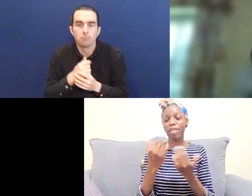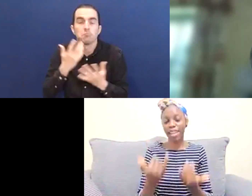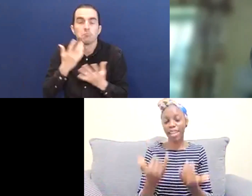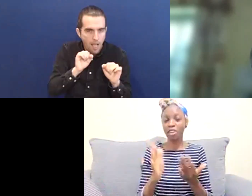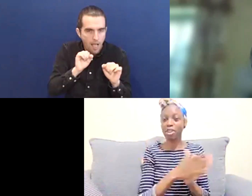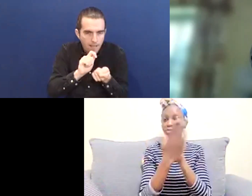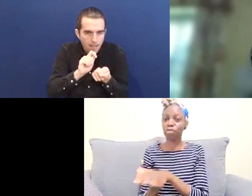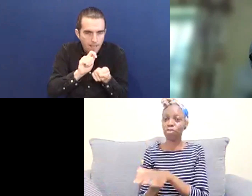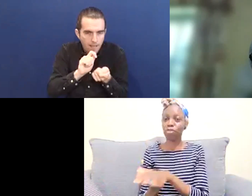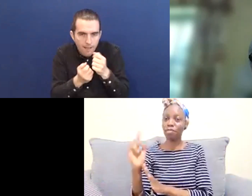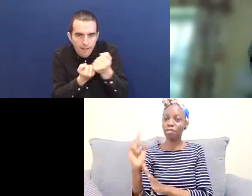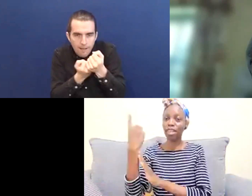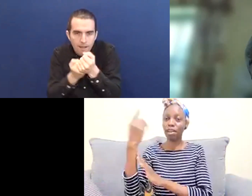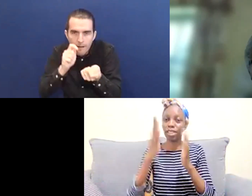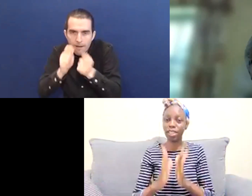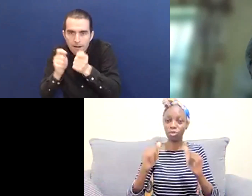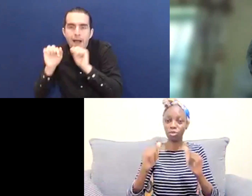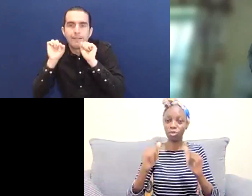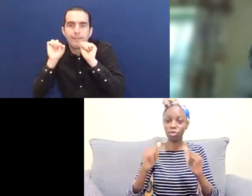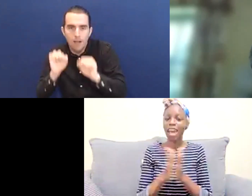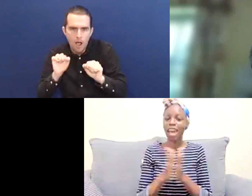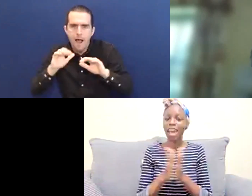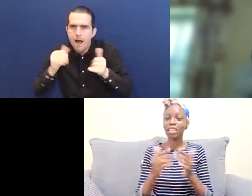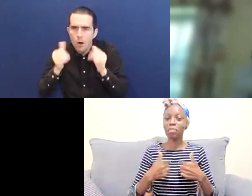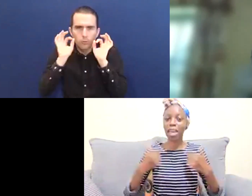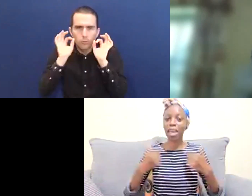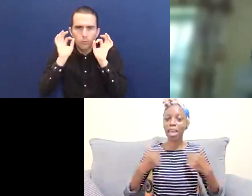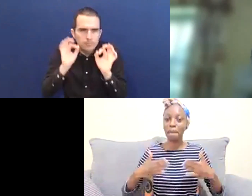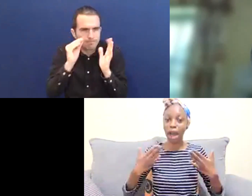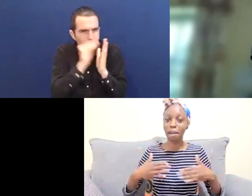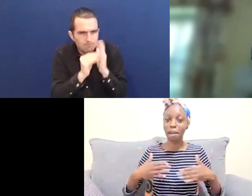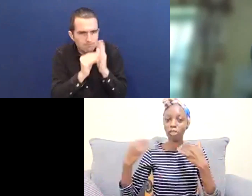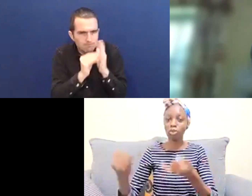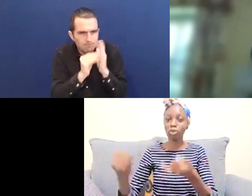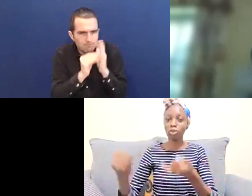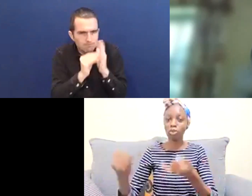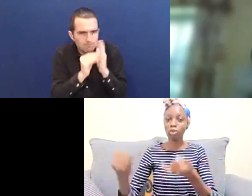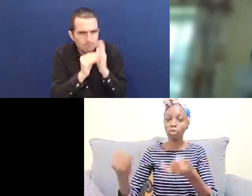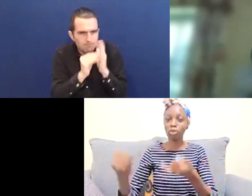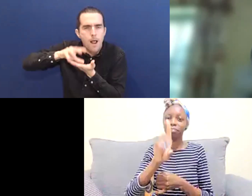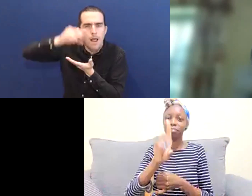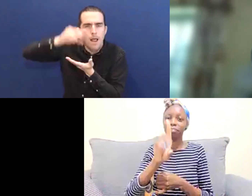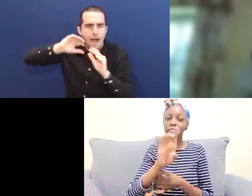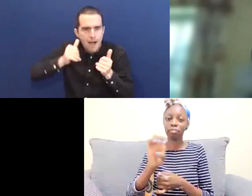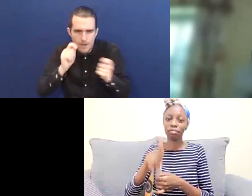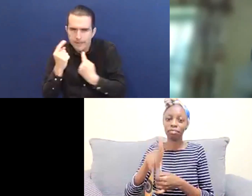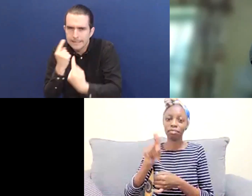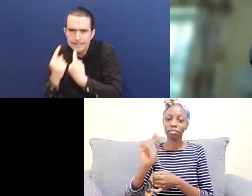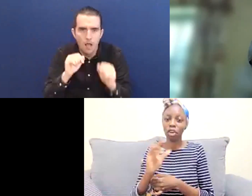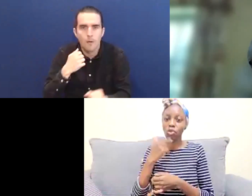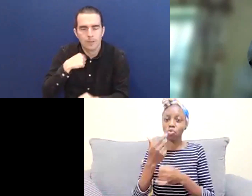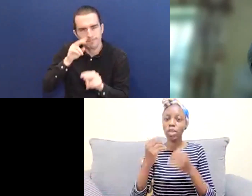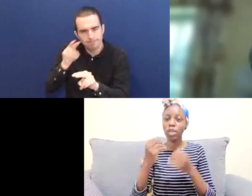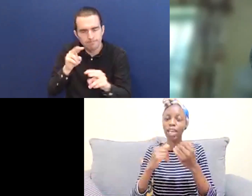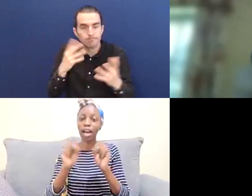today, and it gives me great pleasure to introduce Dipti Samat Raja, who is Social